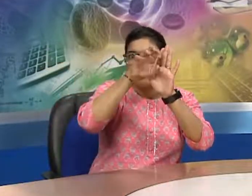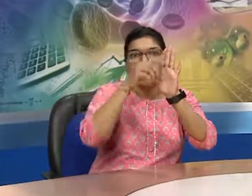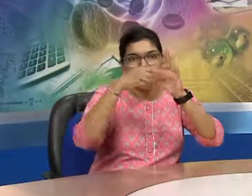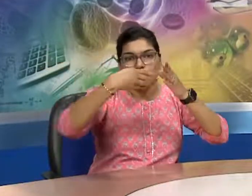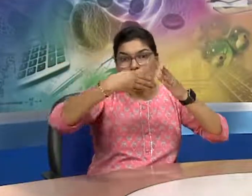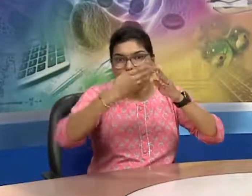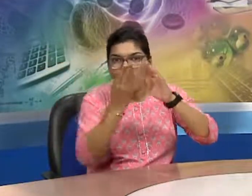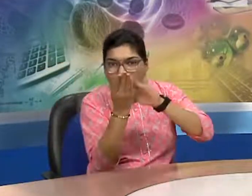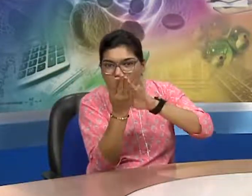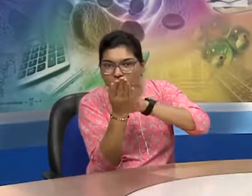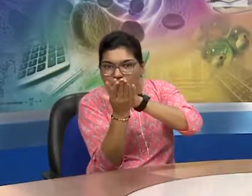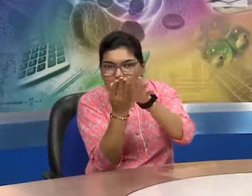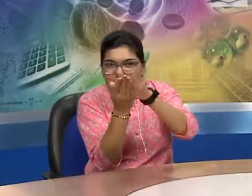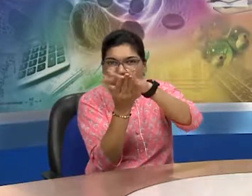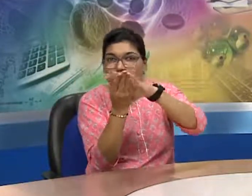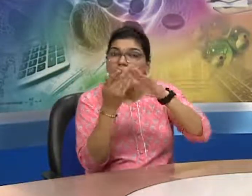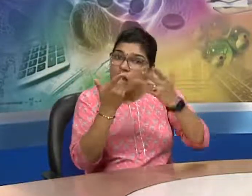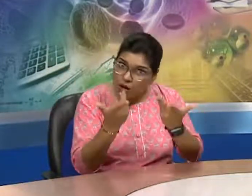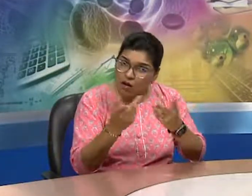it soaks moisture from the air,